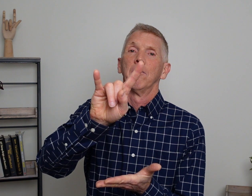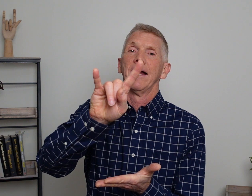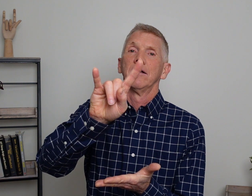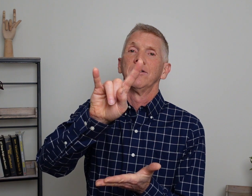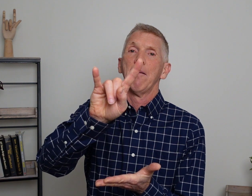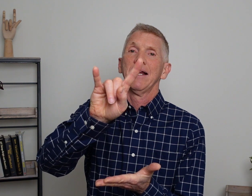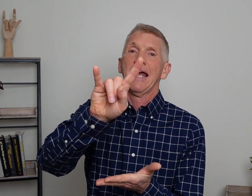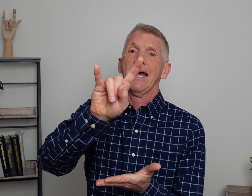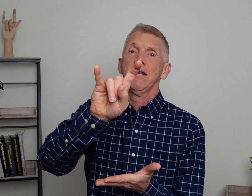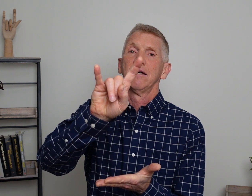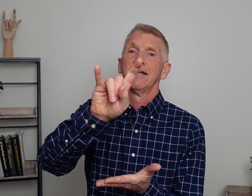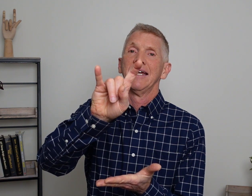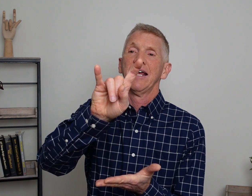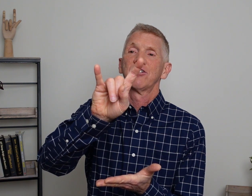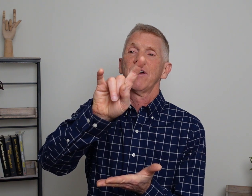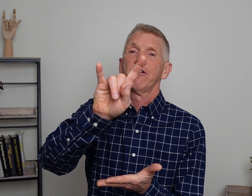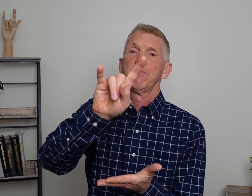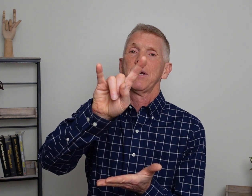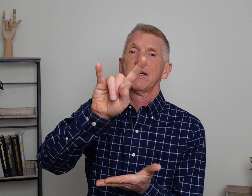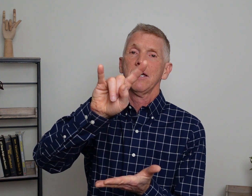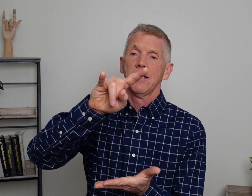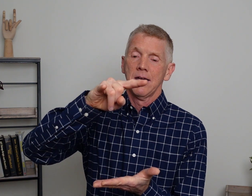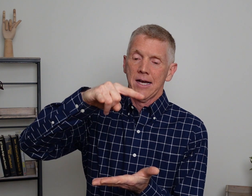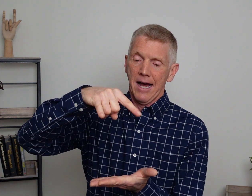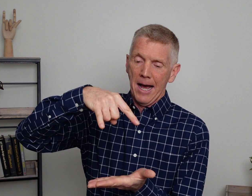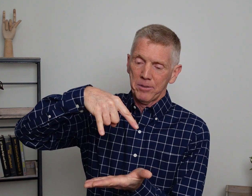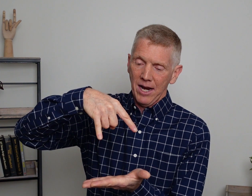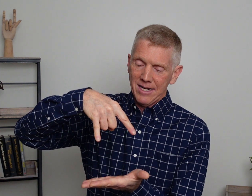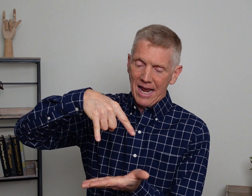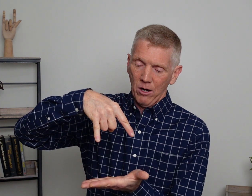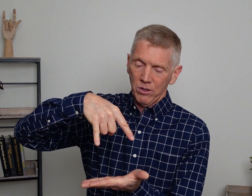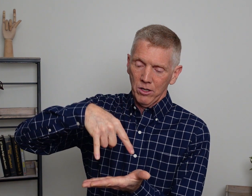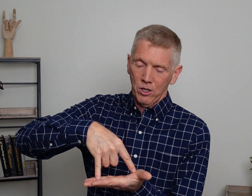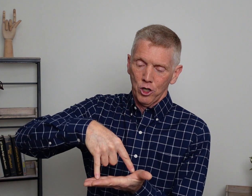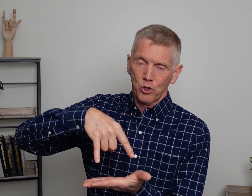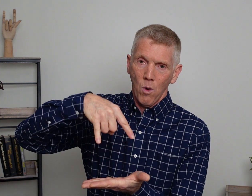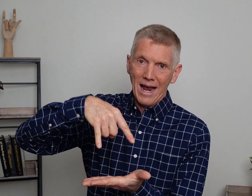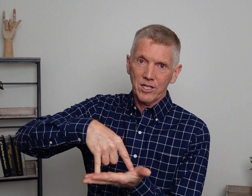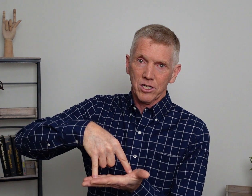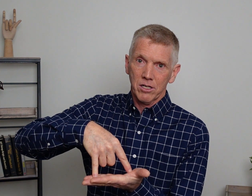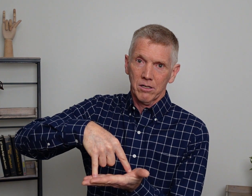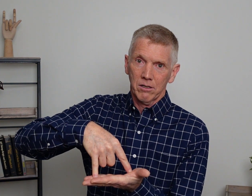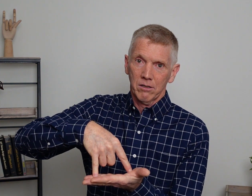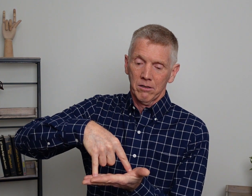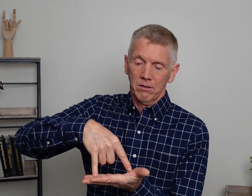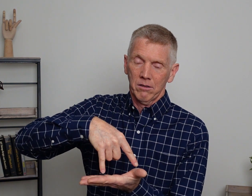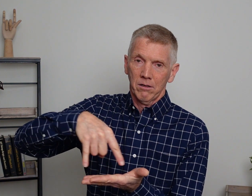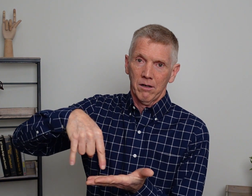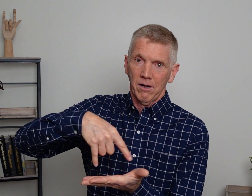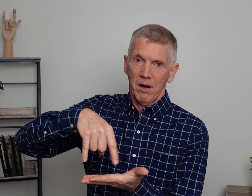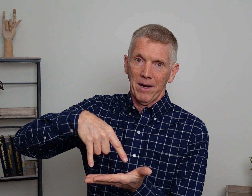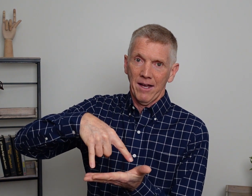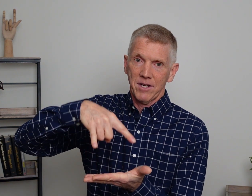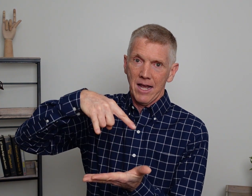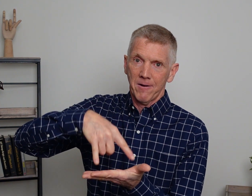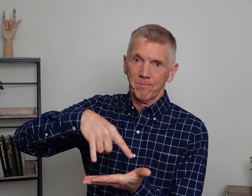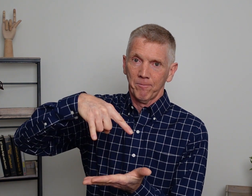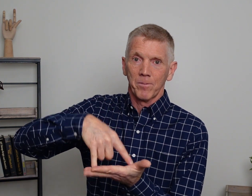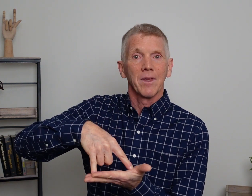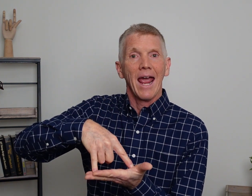My dominant hand, index finger and pinky, upside down, twice on my left hand.